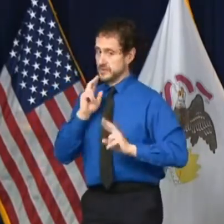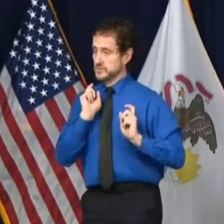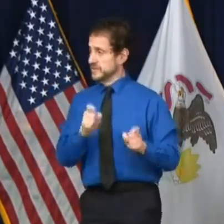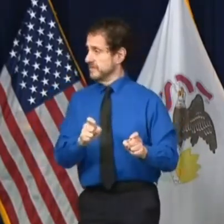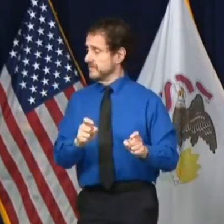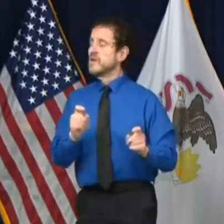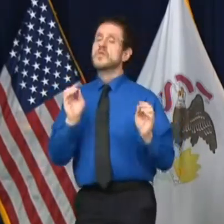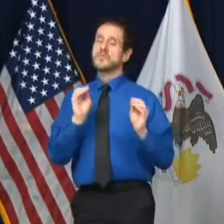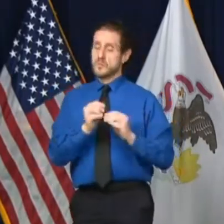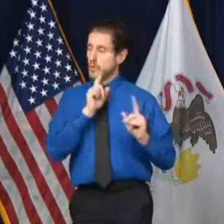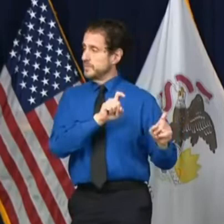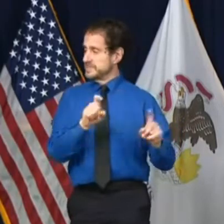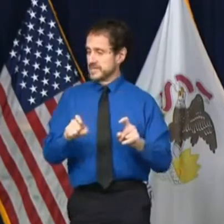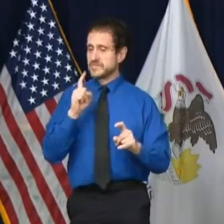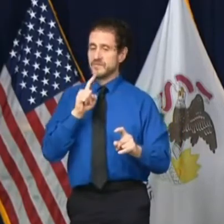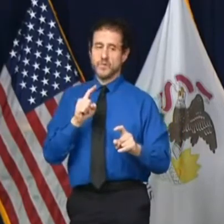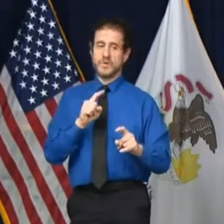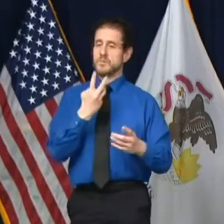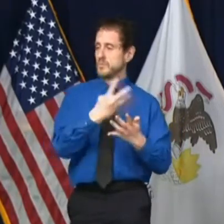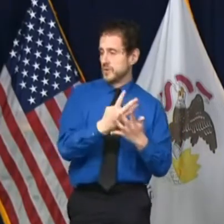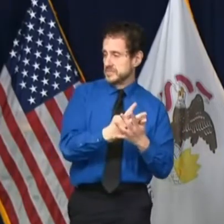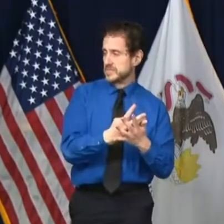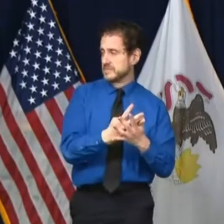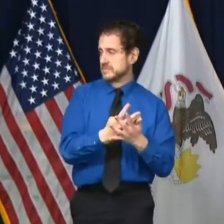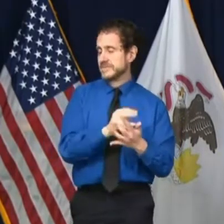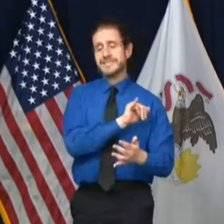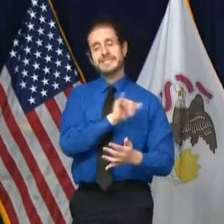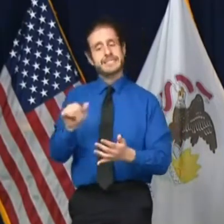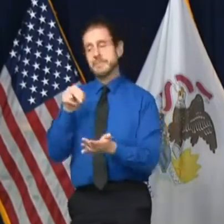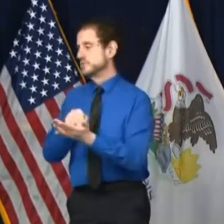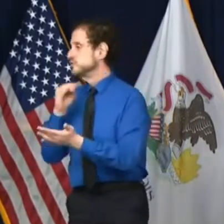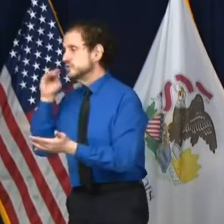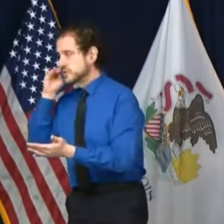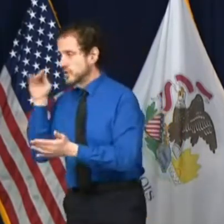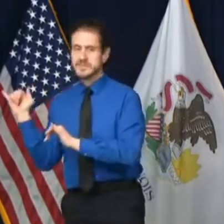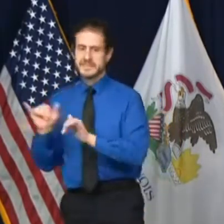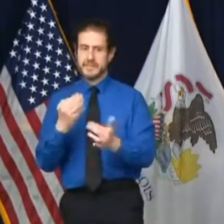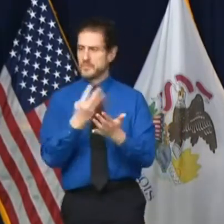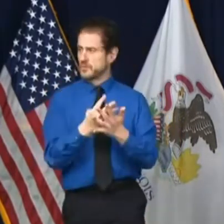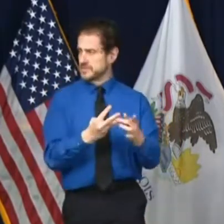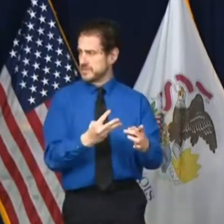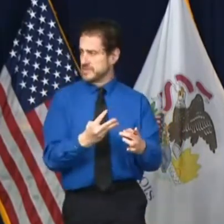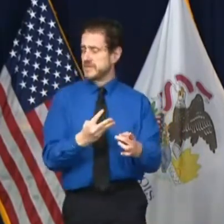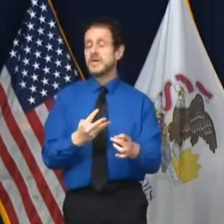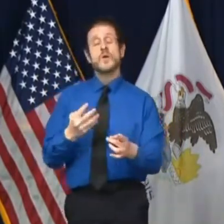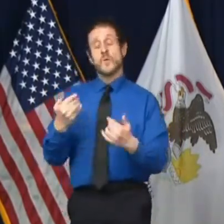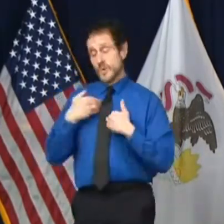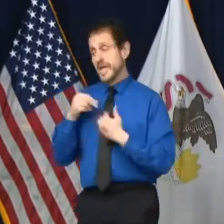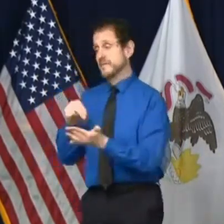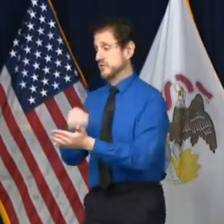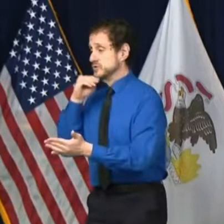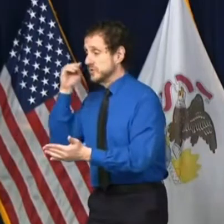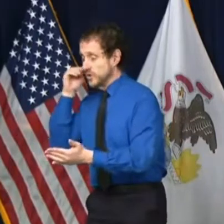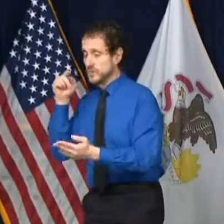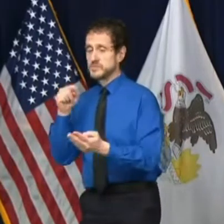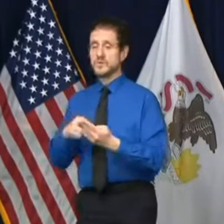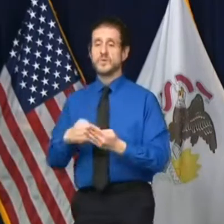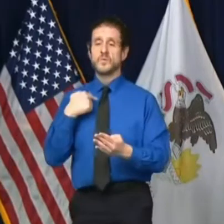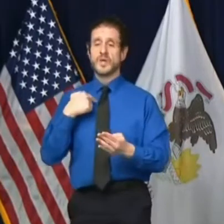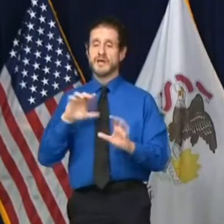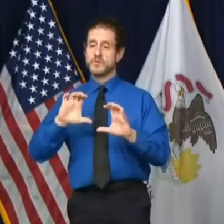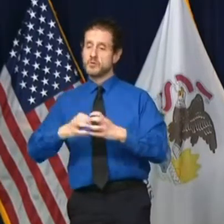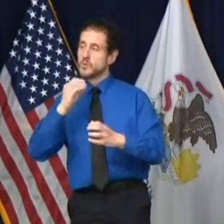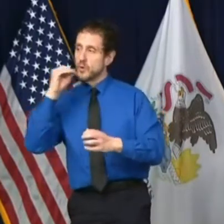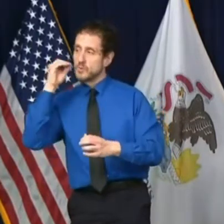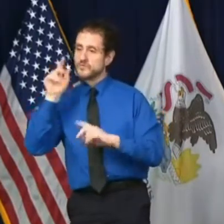be testing in all those congregate settings. But, remember, we also have nursing homes. We also have these developmentally disabled homes